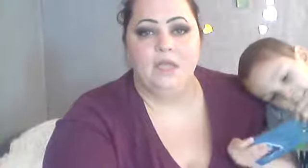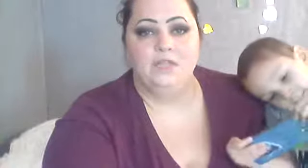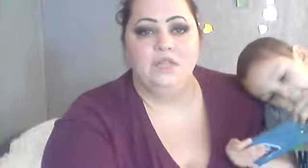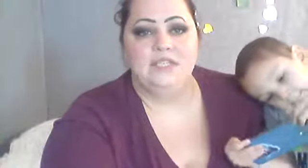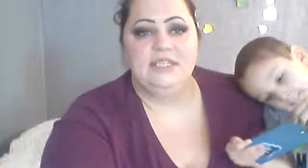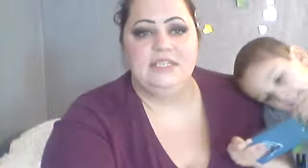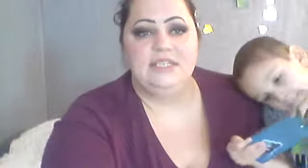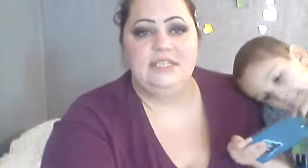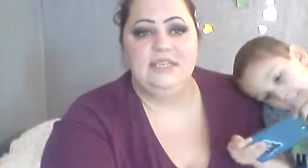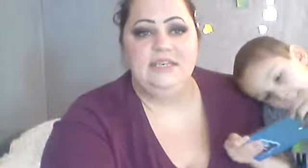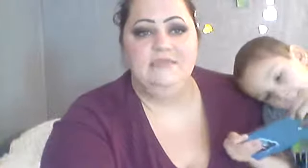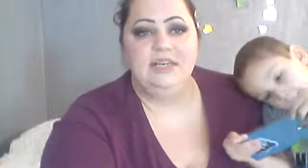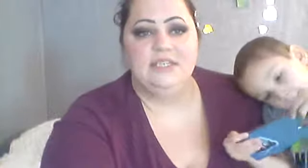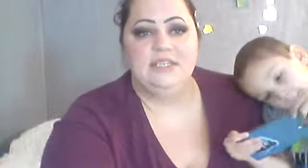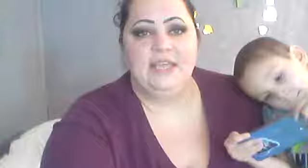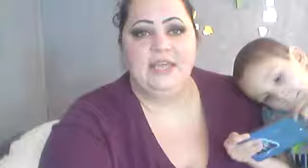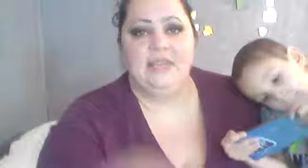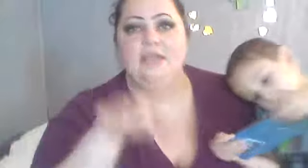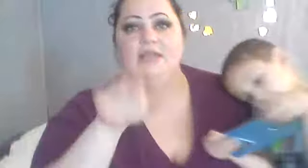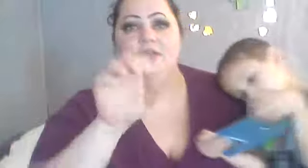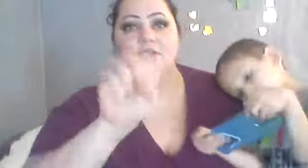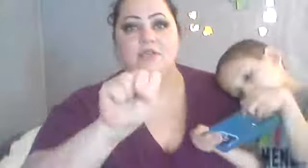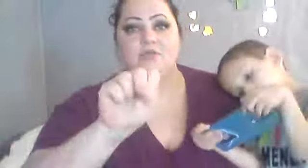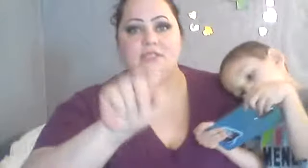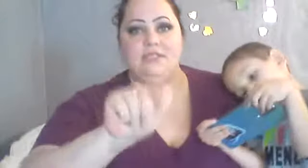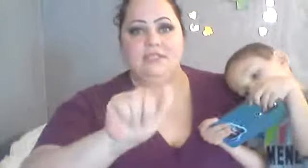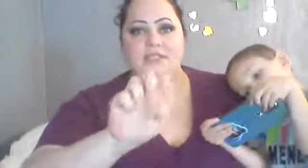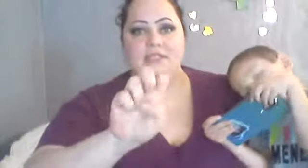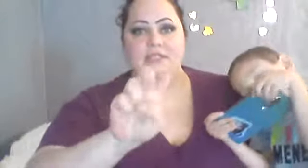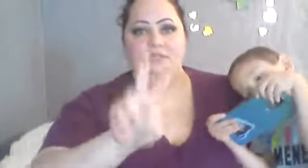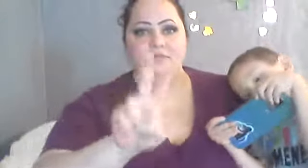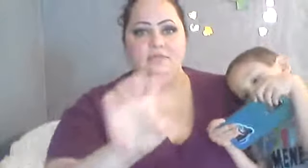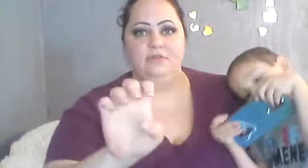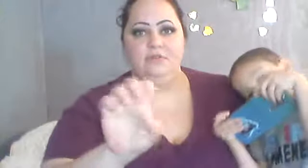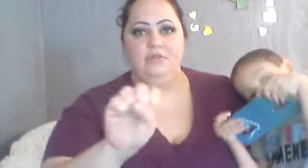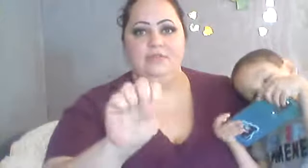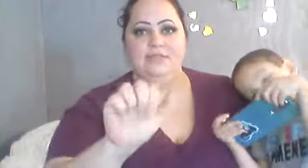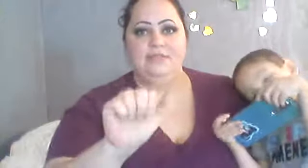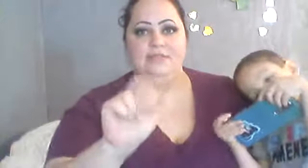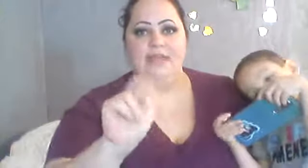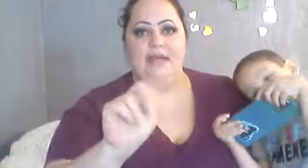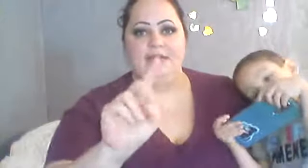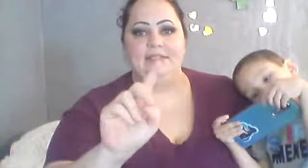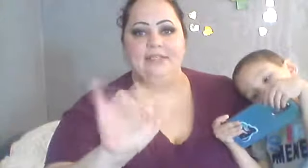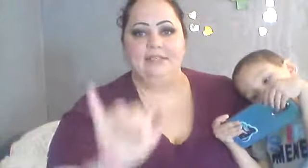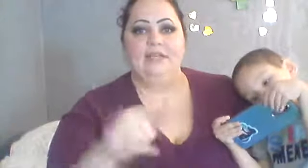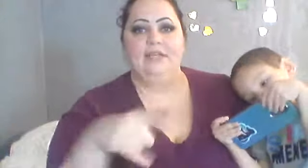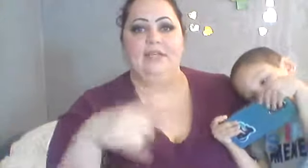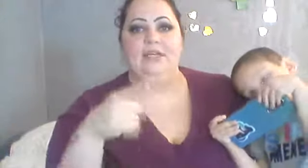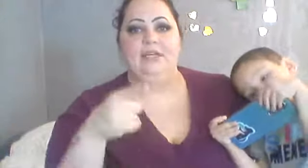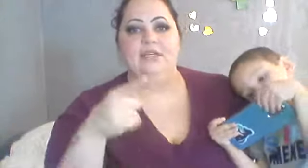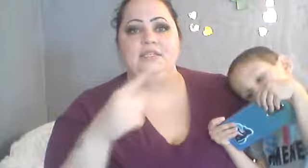So this is Steve Sandy. So Steve Sandy. He is the